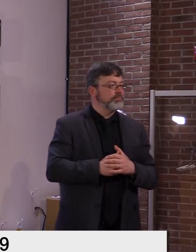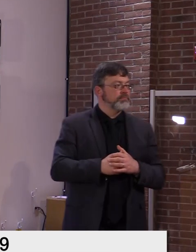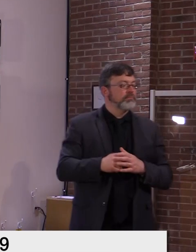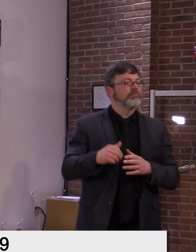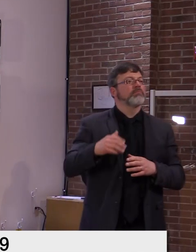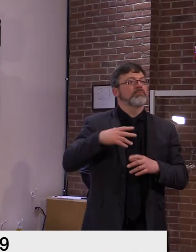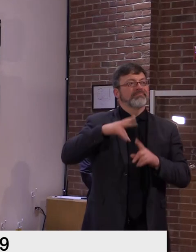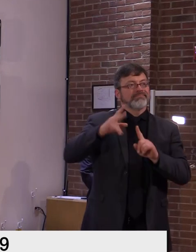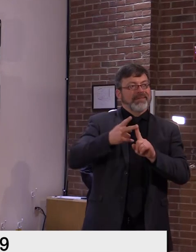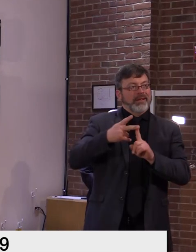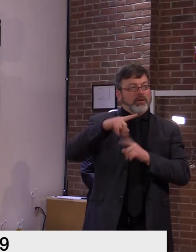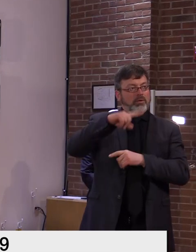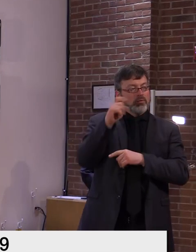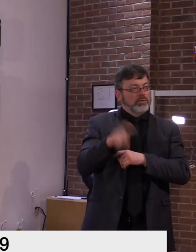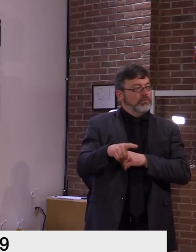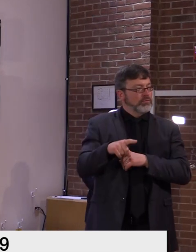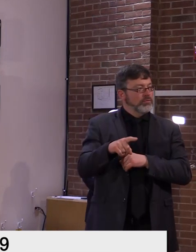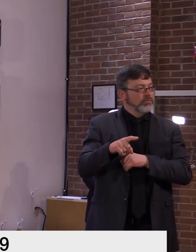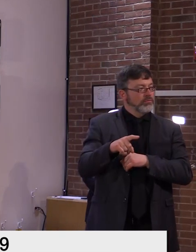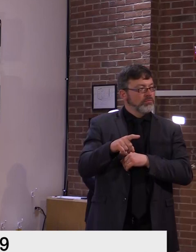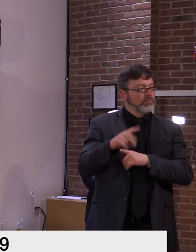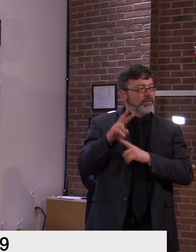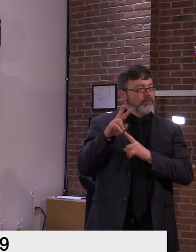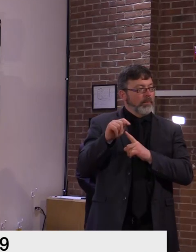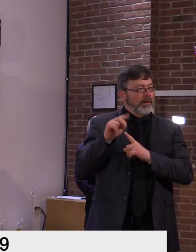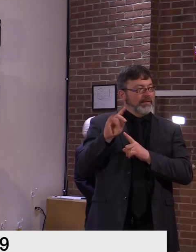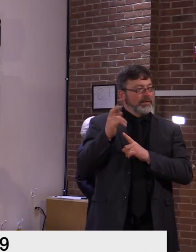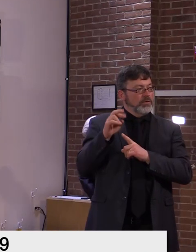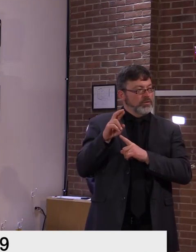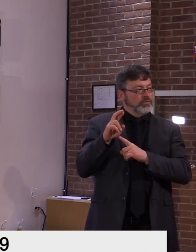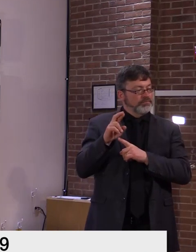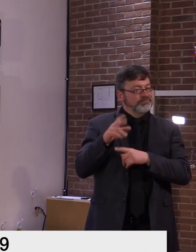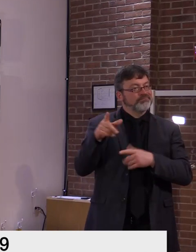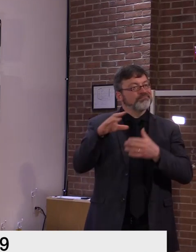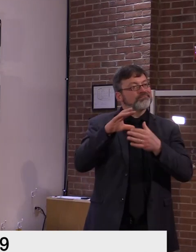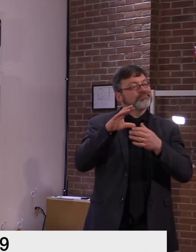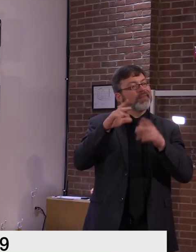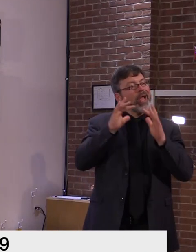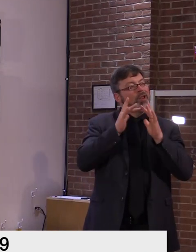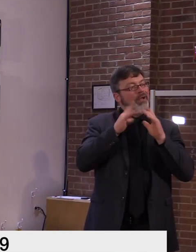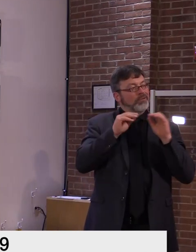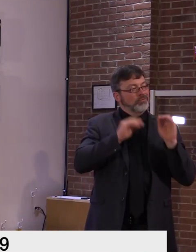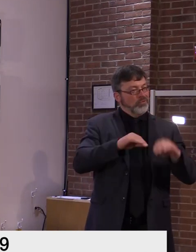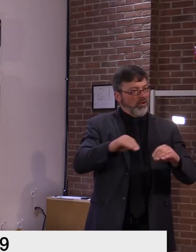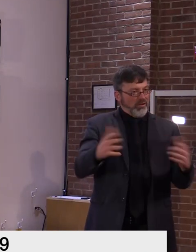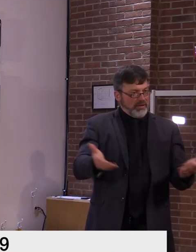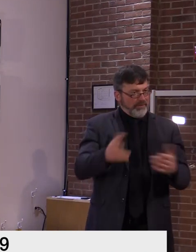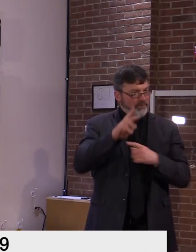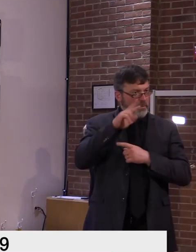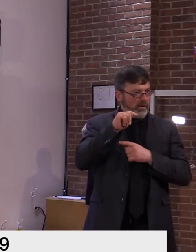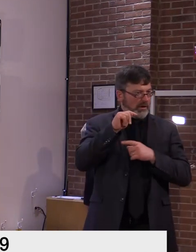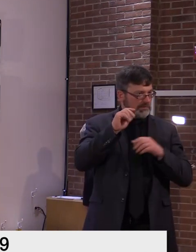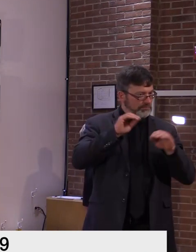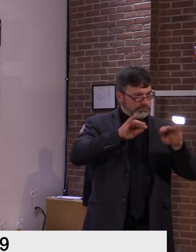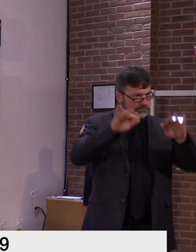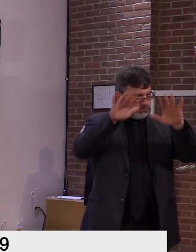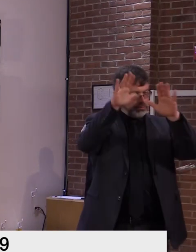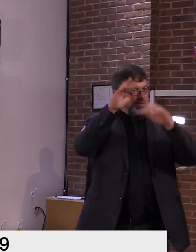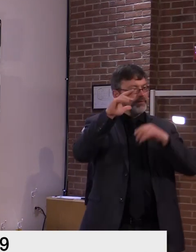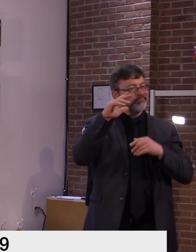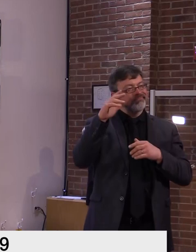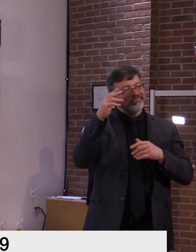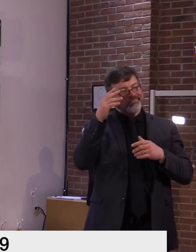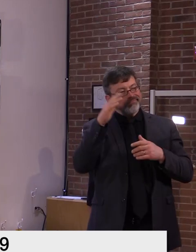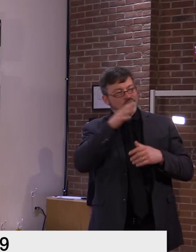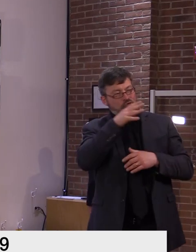with this opportunity with broadband, I'm sure there's a long way to go before you're going to know so many details. But one question was, how